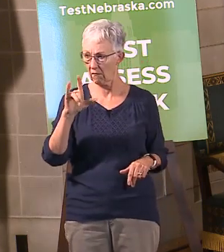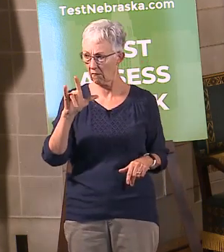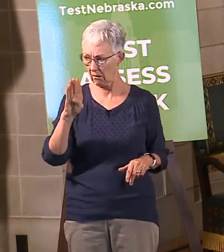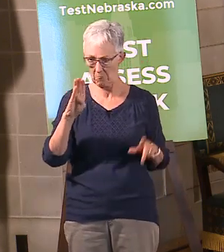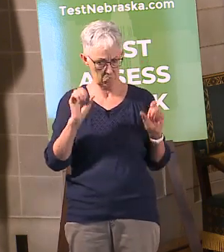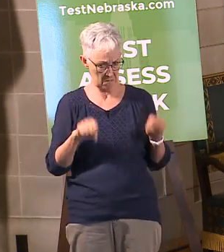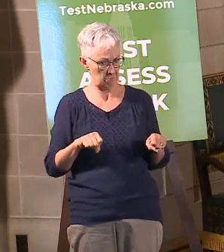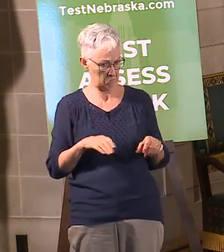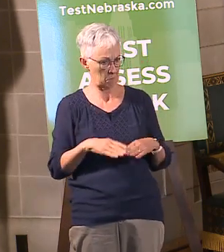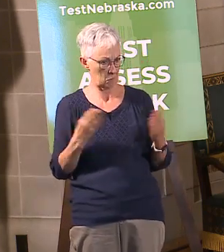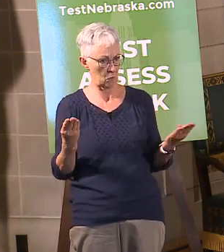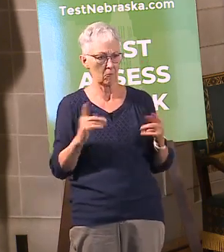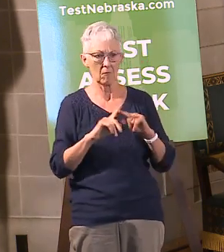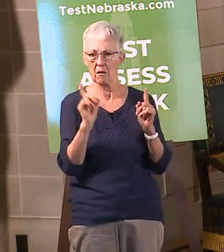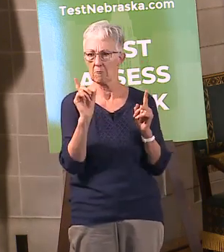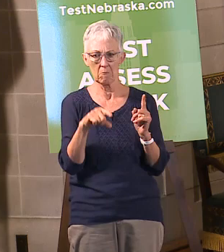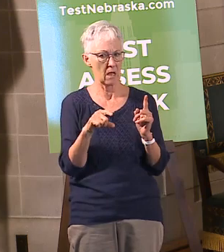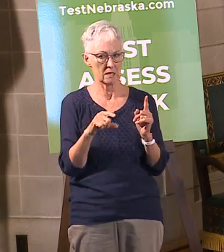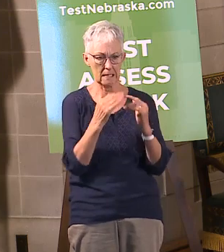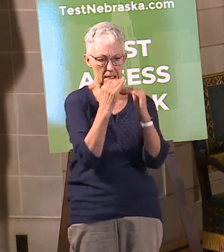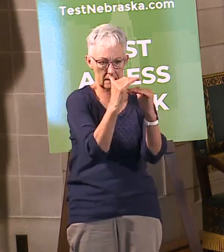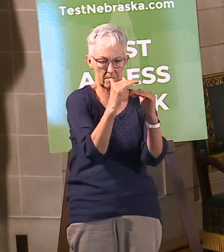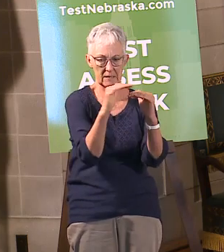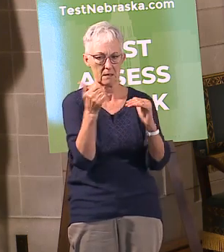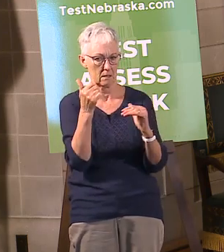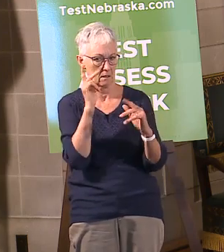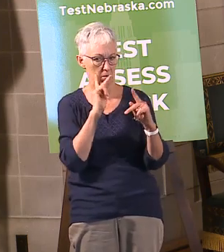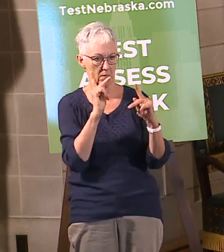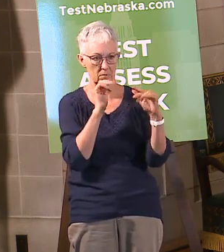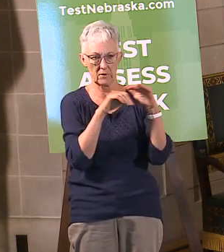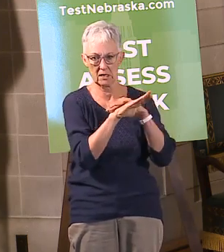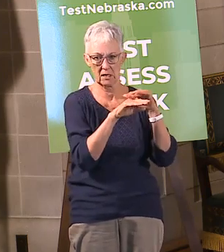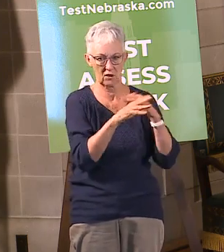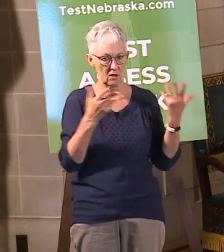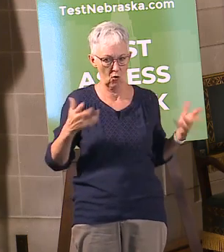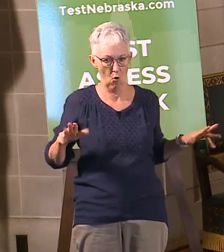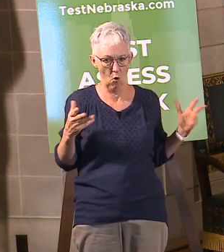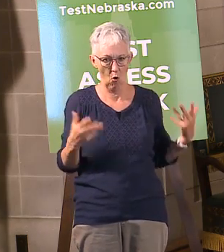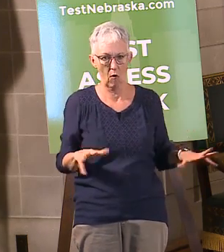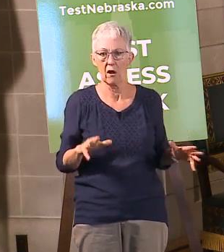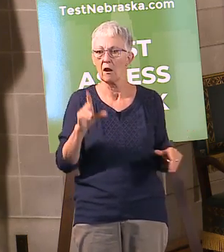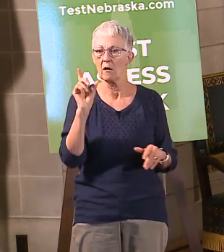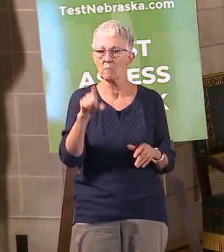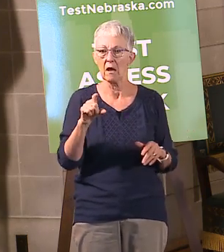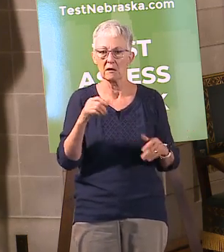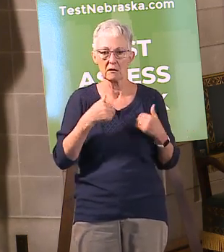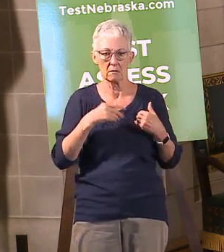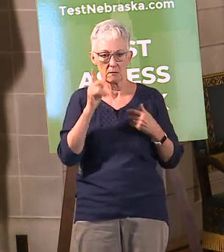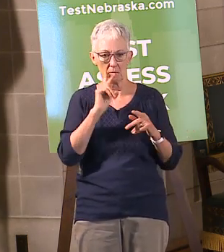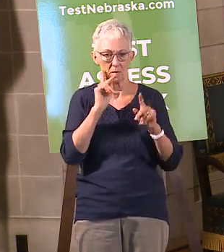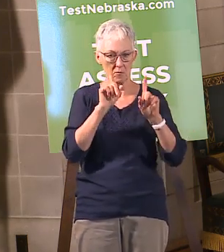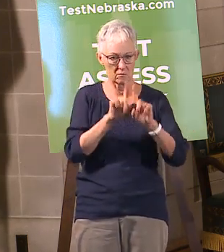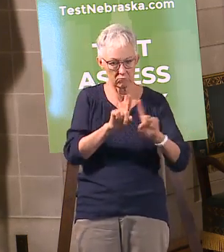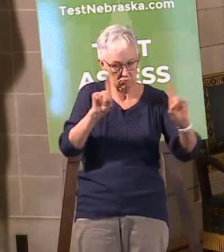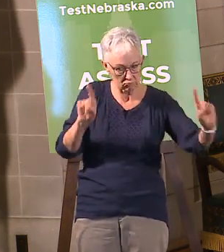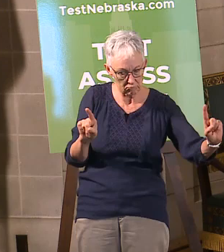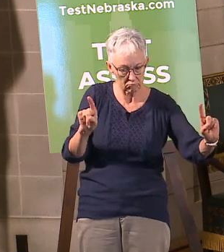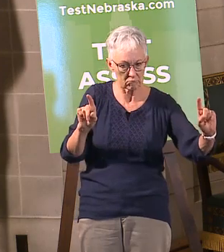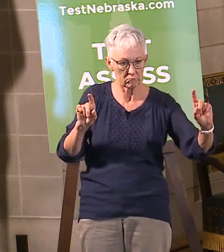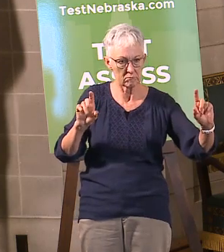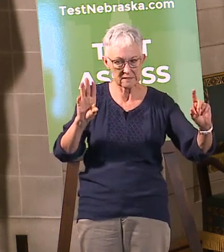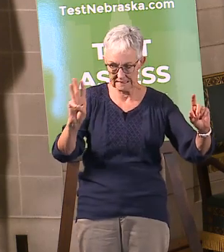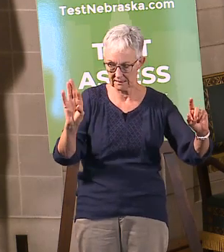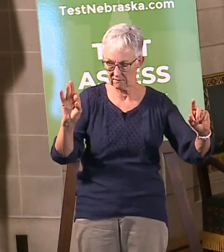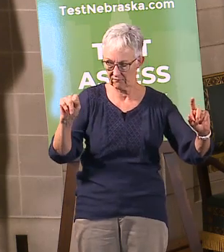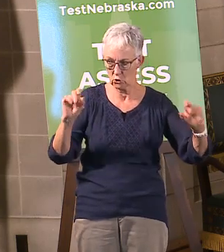business. And you got to keep the equipment 6 feet apart and sanitize it between use and all that sort of stuff, kind of common sense stuff. So health clubs can